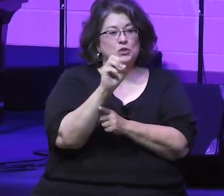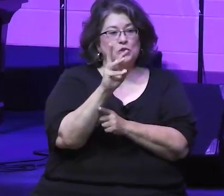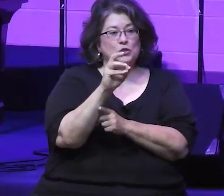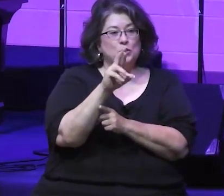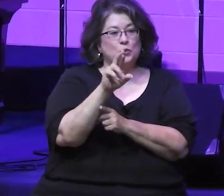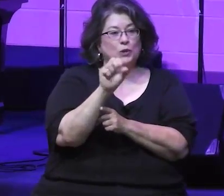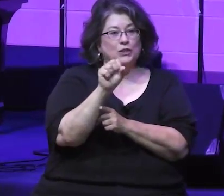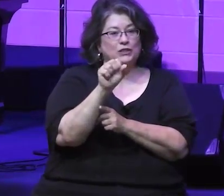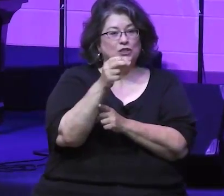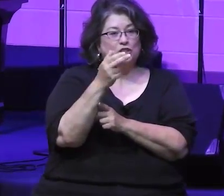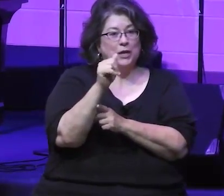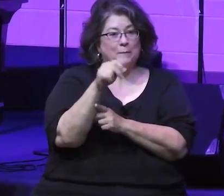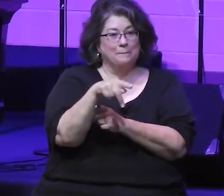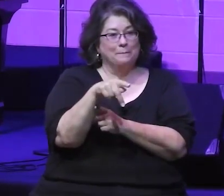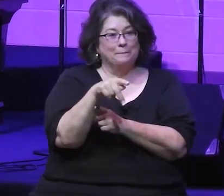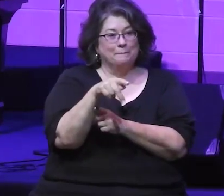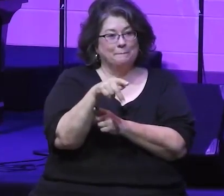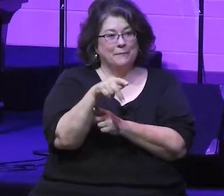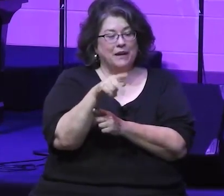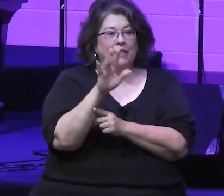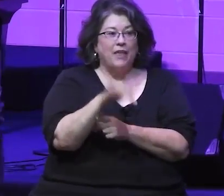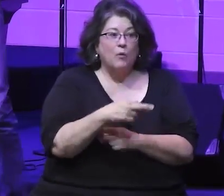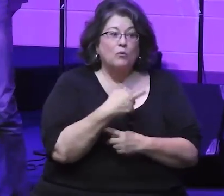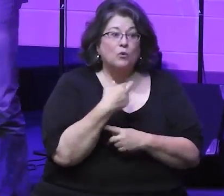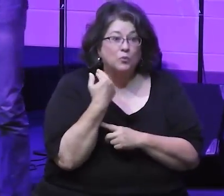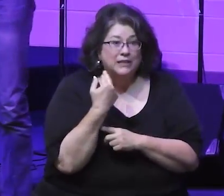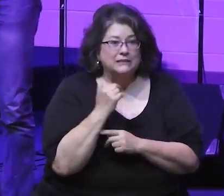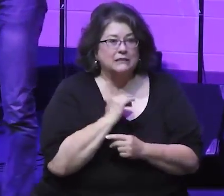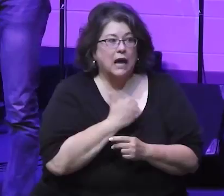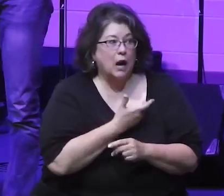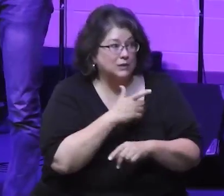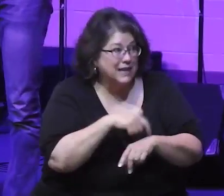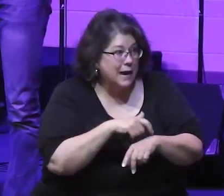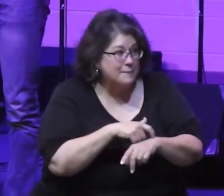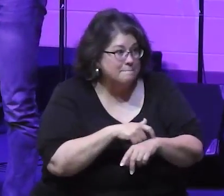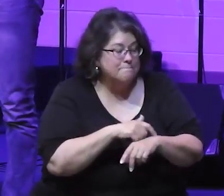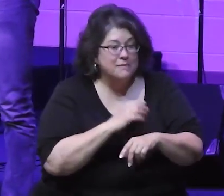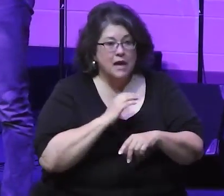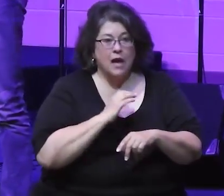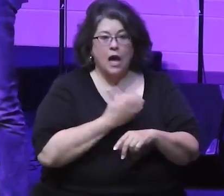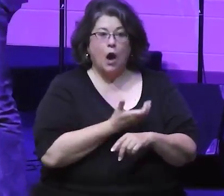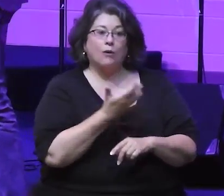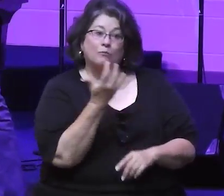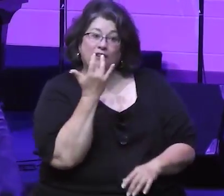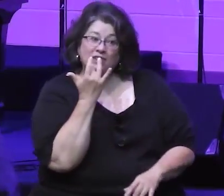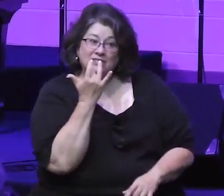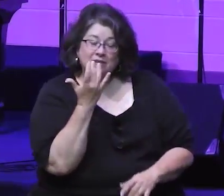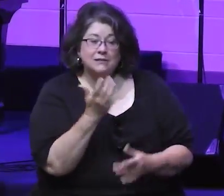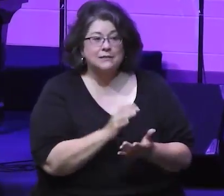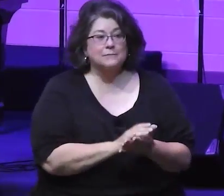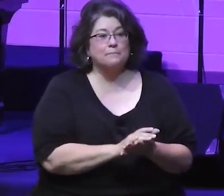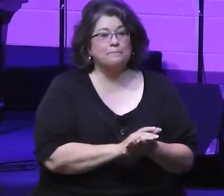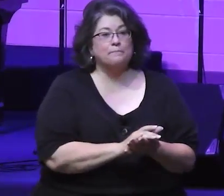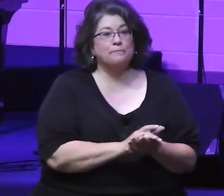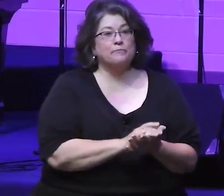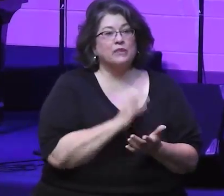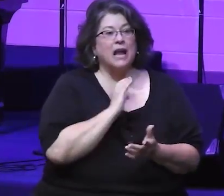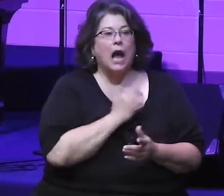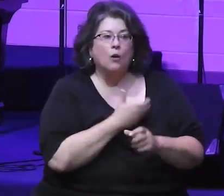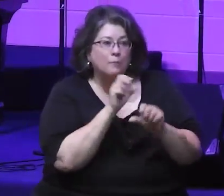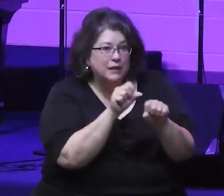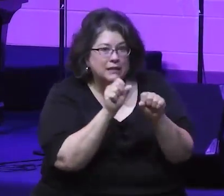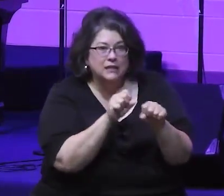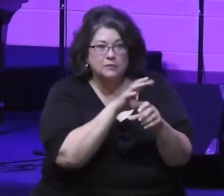potentially, and that's going to risk our preferences. And that might risk our ability